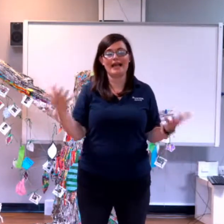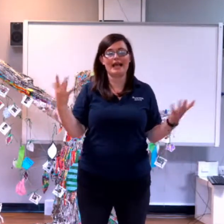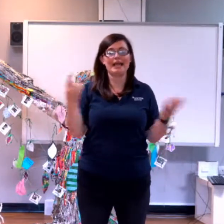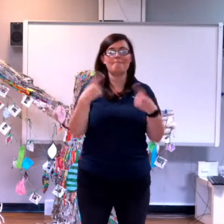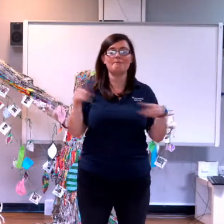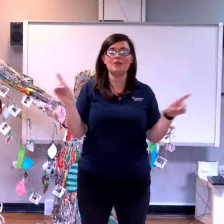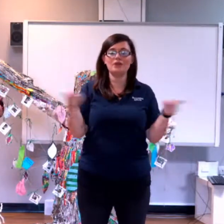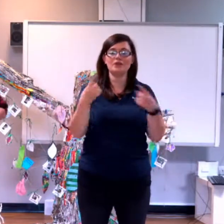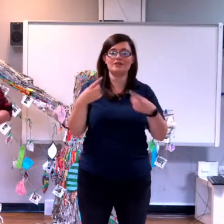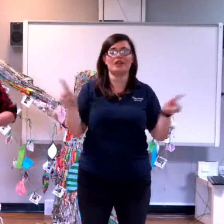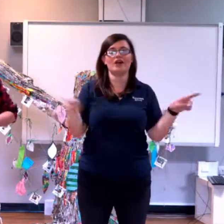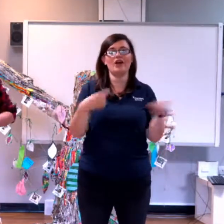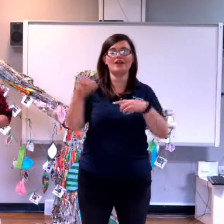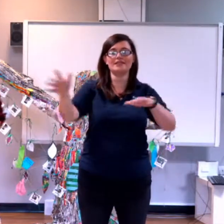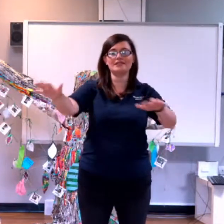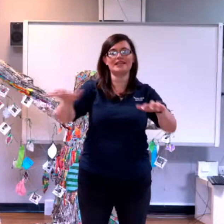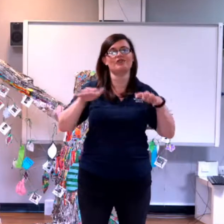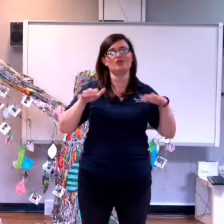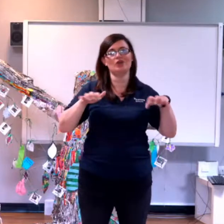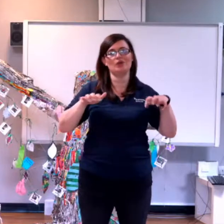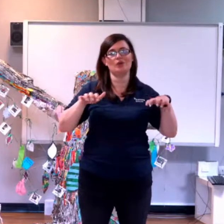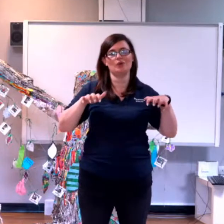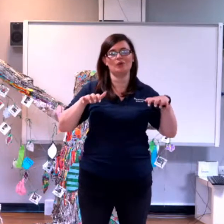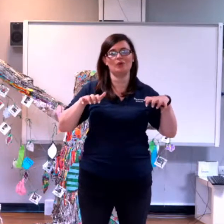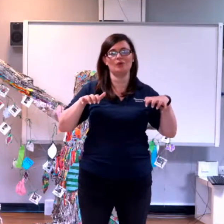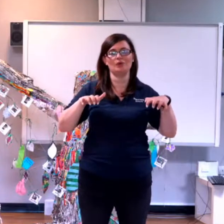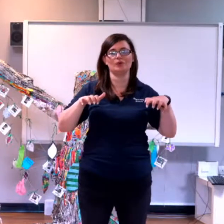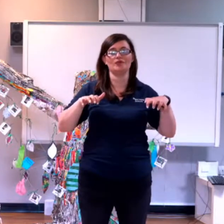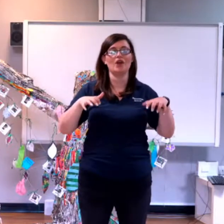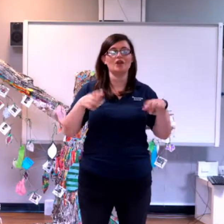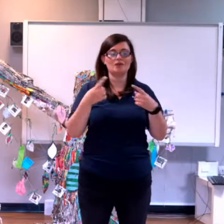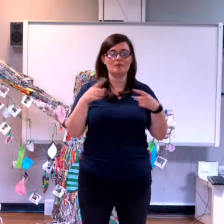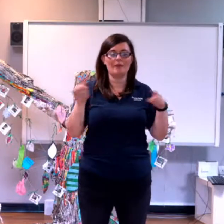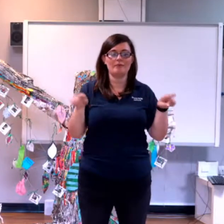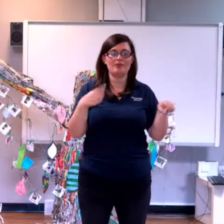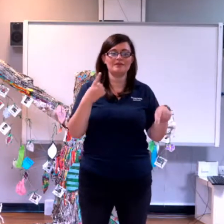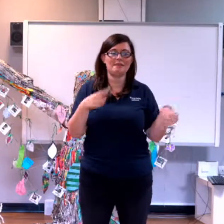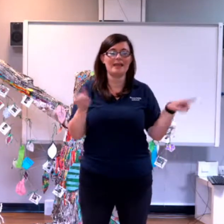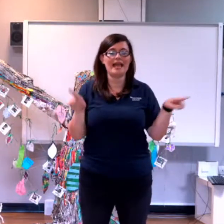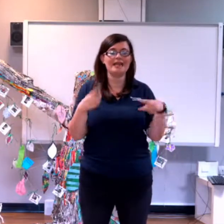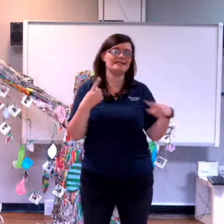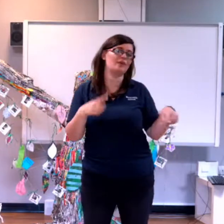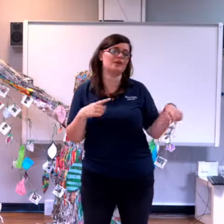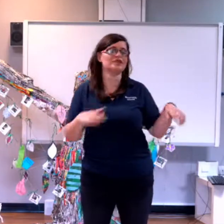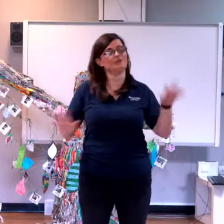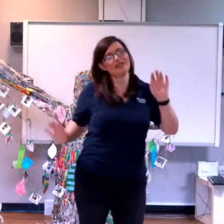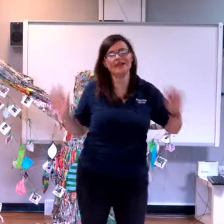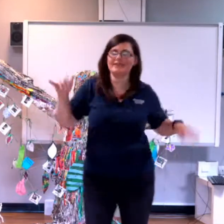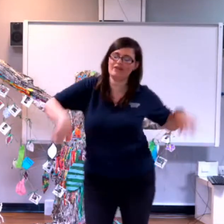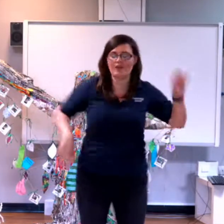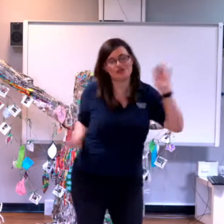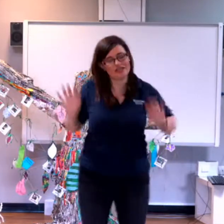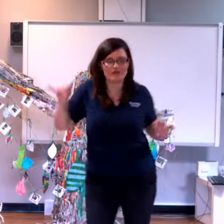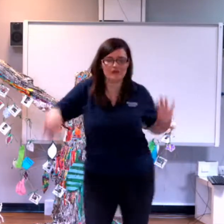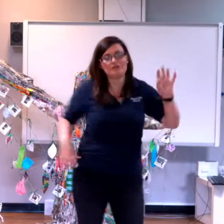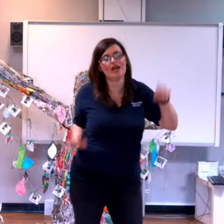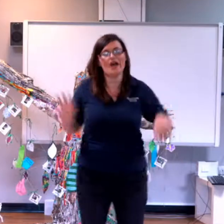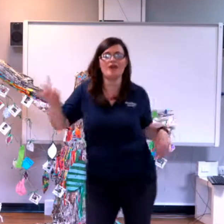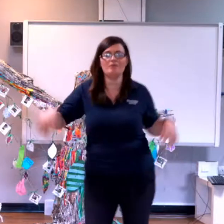play musical statues. So when the music plays, I want you to be dancing around your living rooms at home.